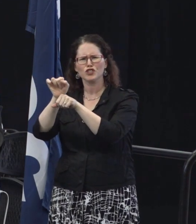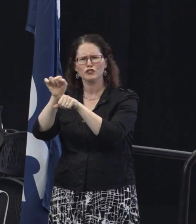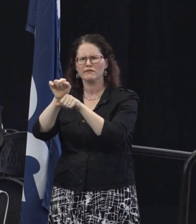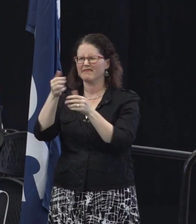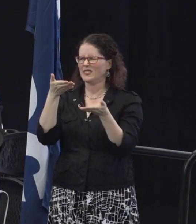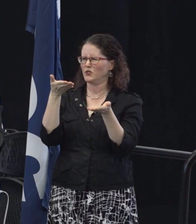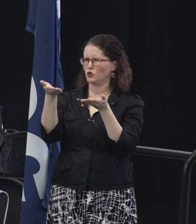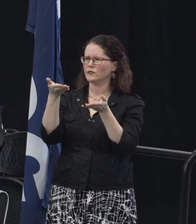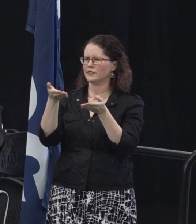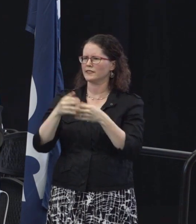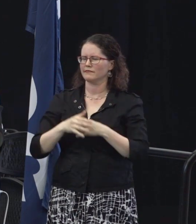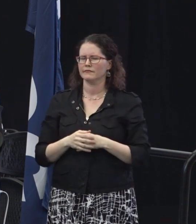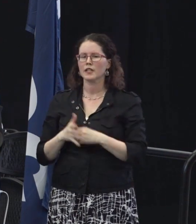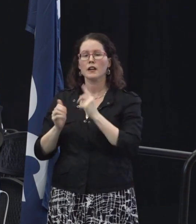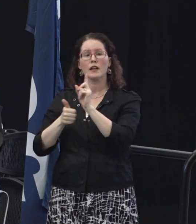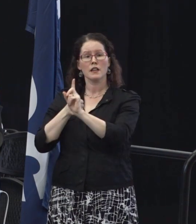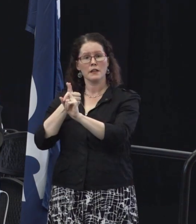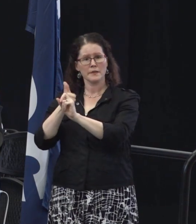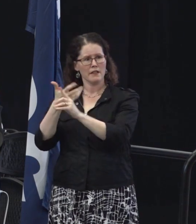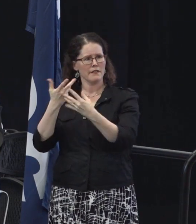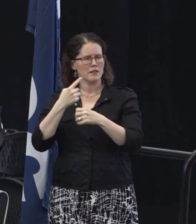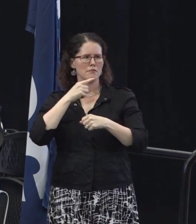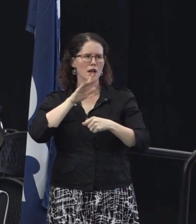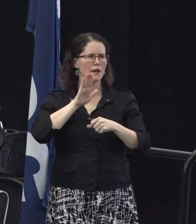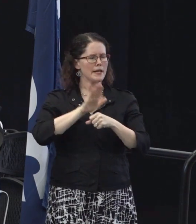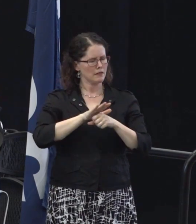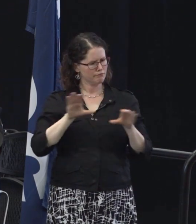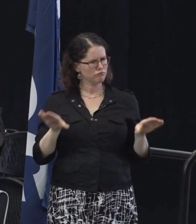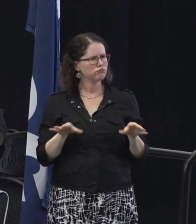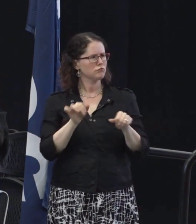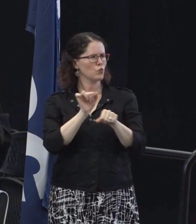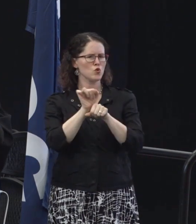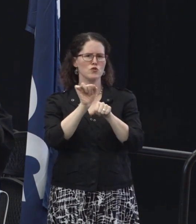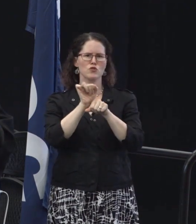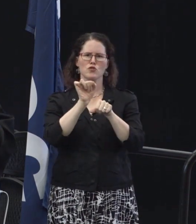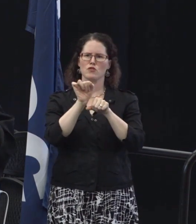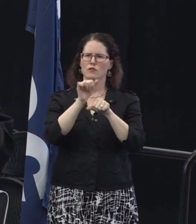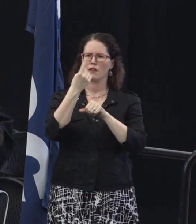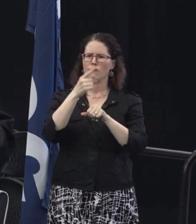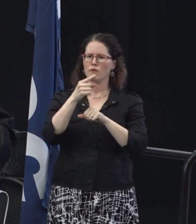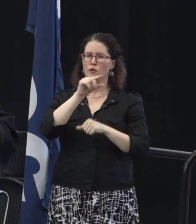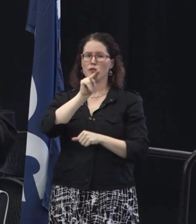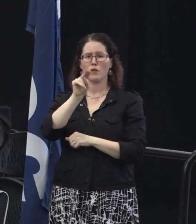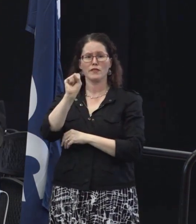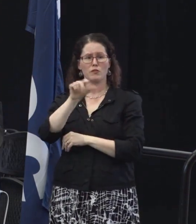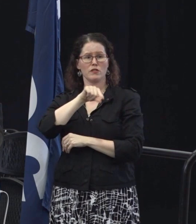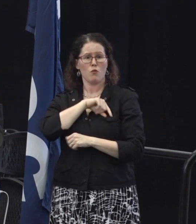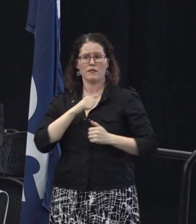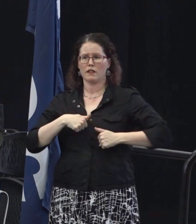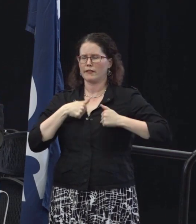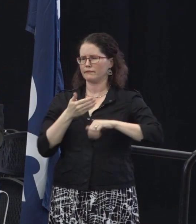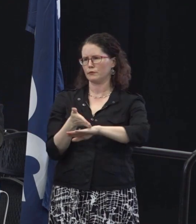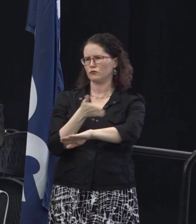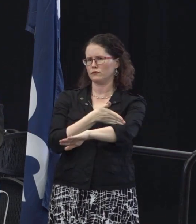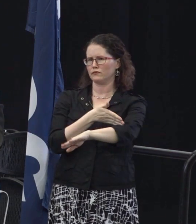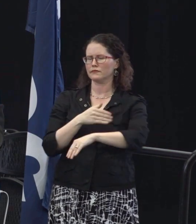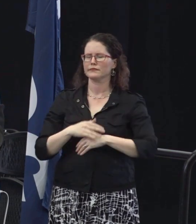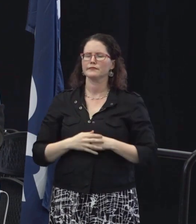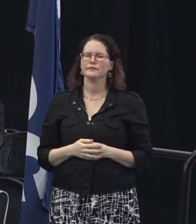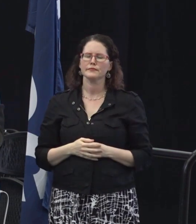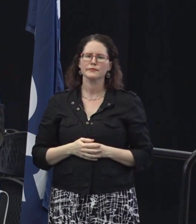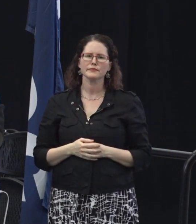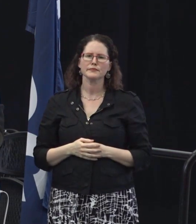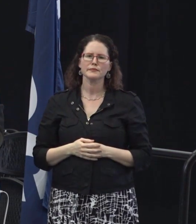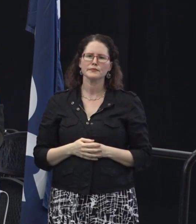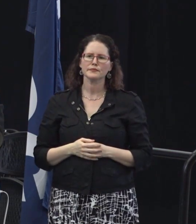innovation and their own commitment, have contributed to the quality of life in Nova Scotia. In every aspect, this year's